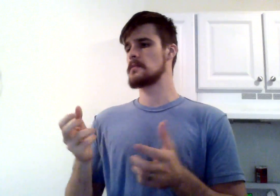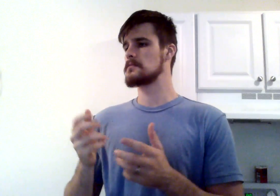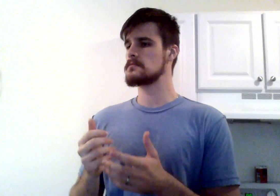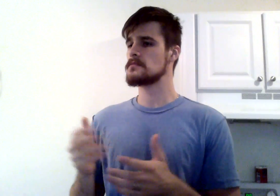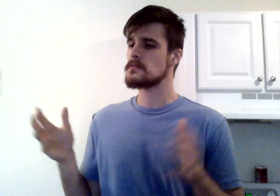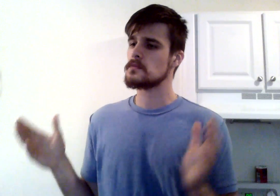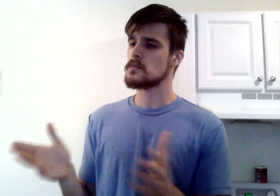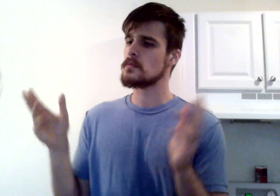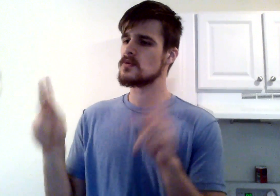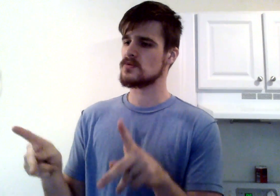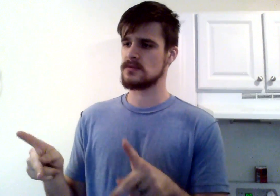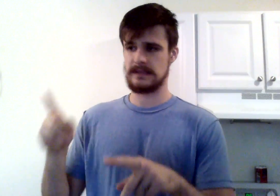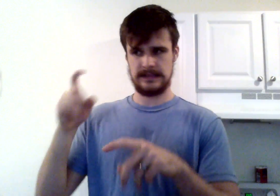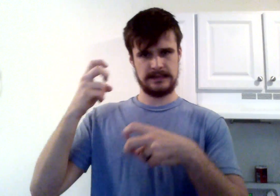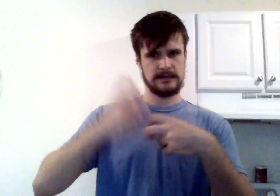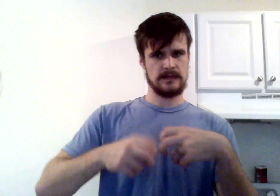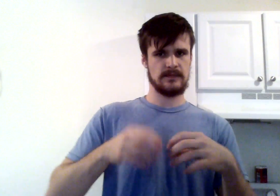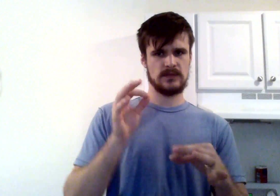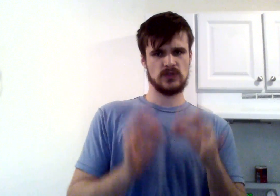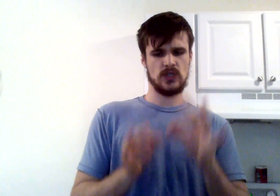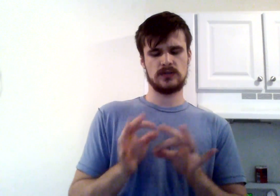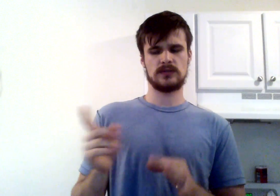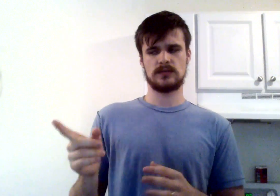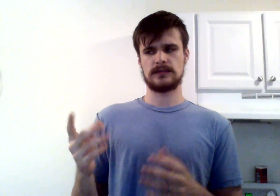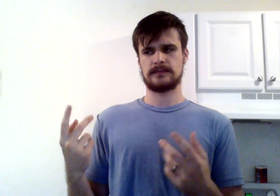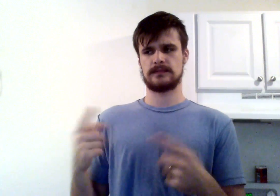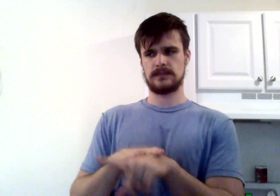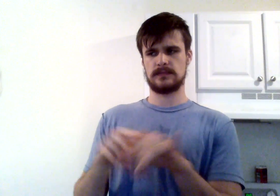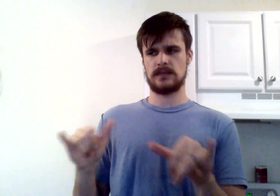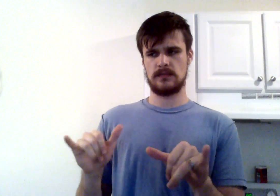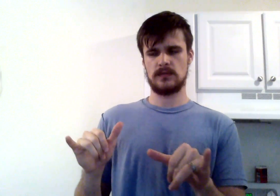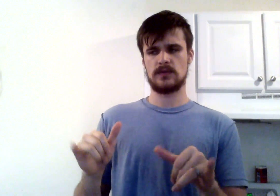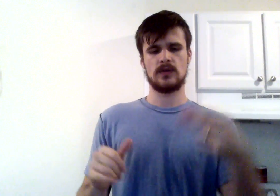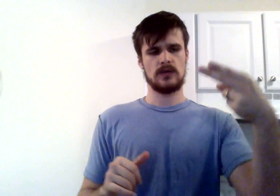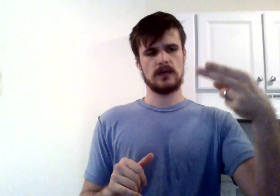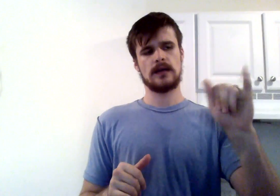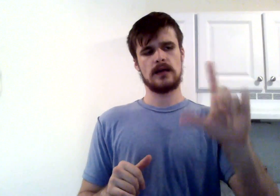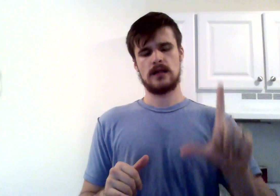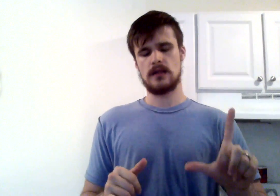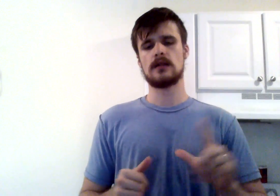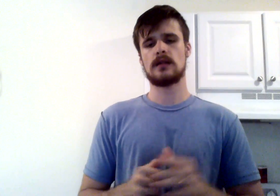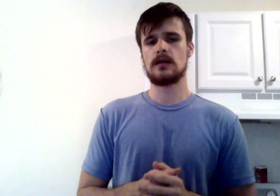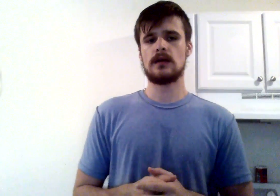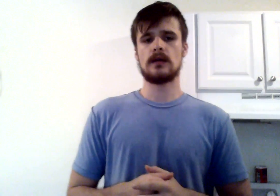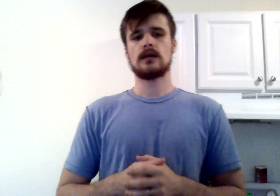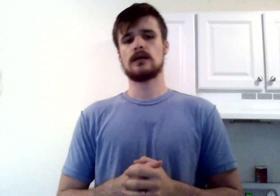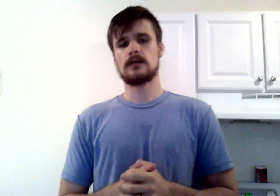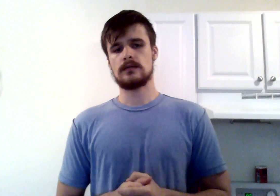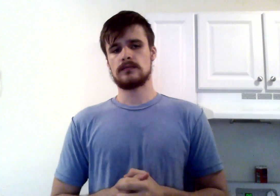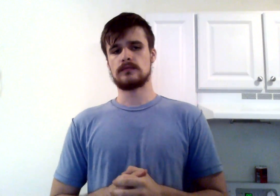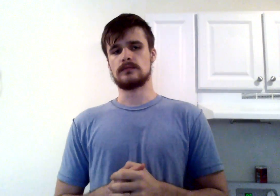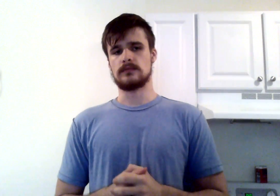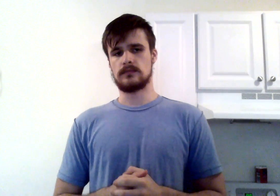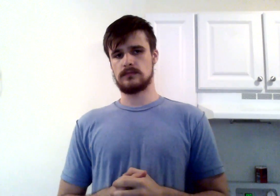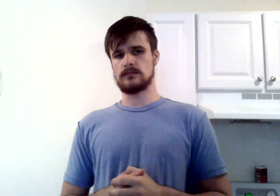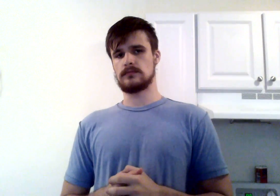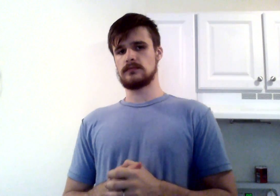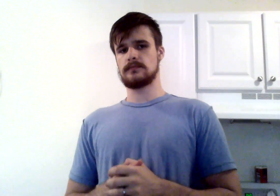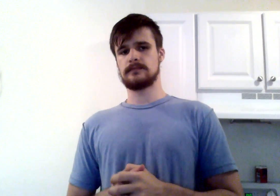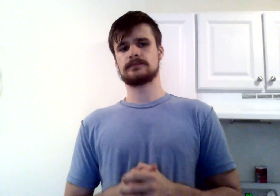things simultaneously. So hail. Also, now that's what you say, and it's like the old song, it is what you say, it's also